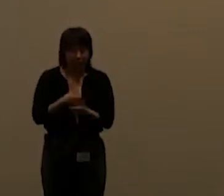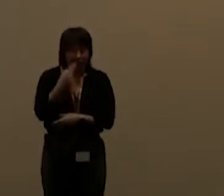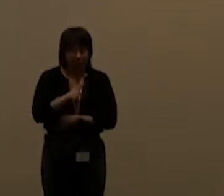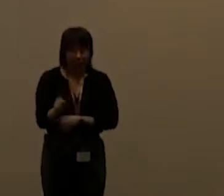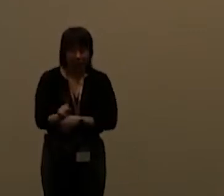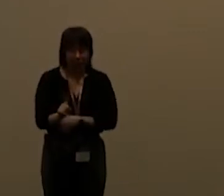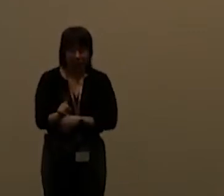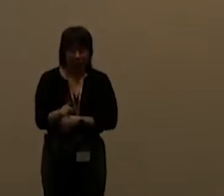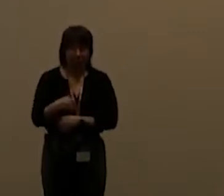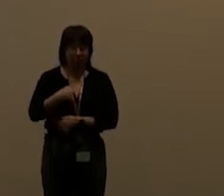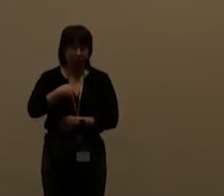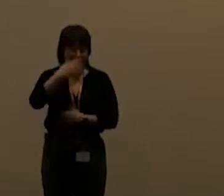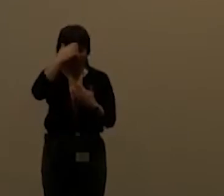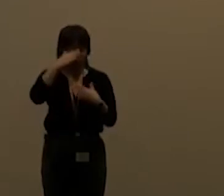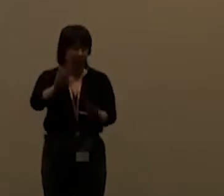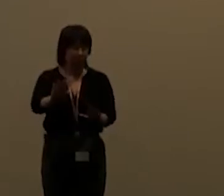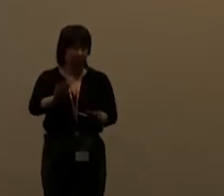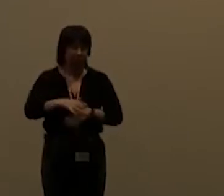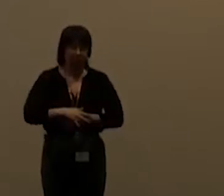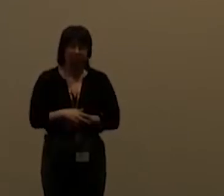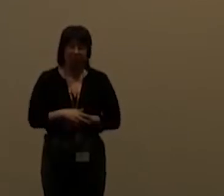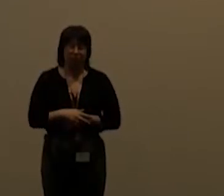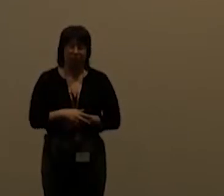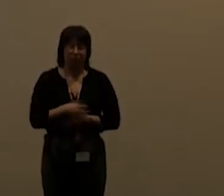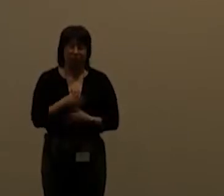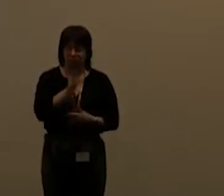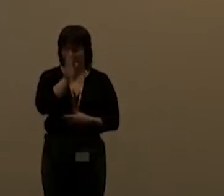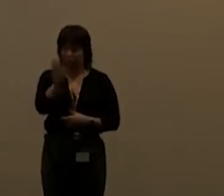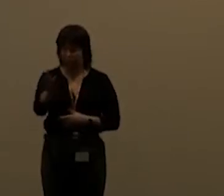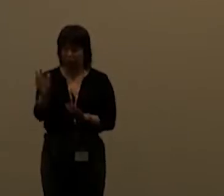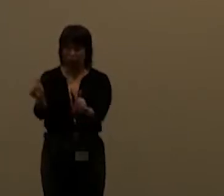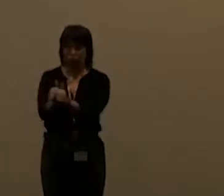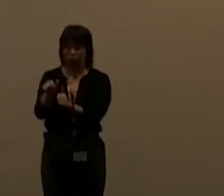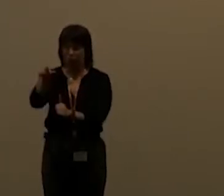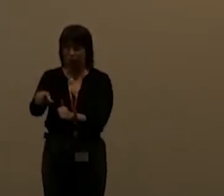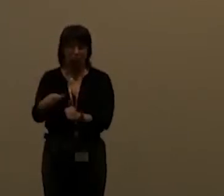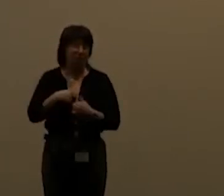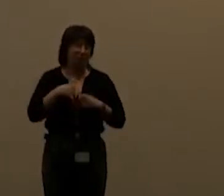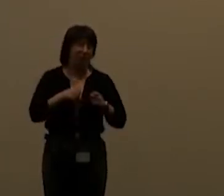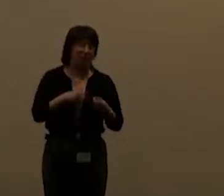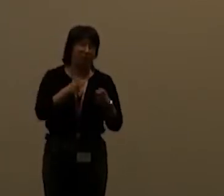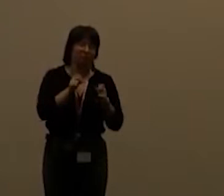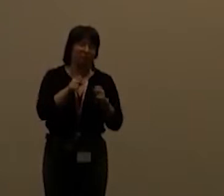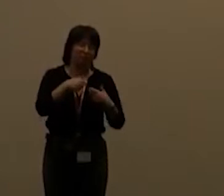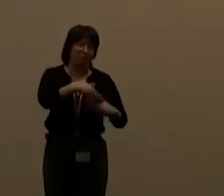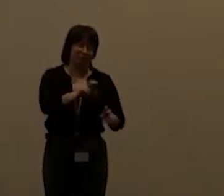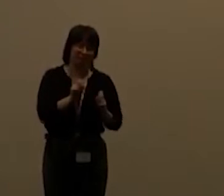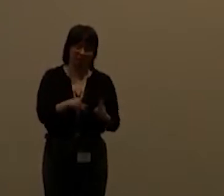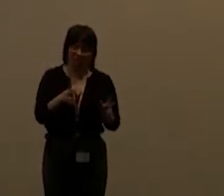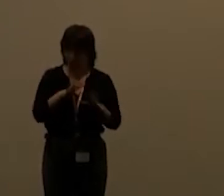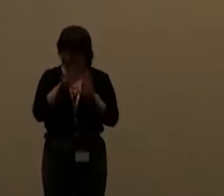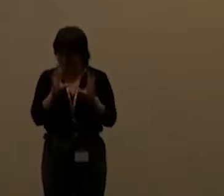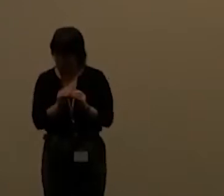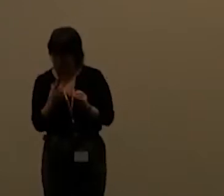I'll type in vacation. It's going to get direct manager as the approver. Here's my leave type. Let's see if we have